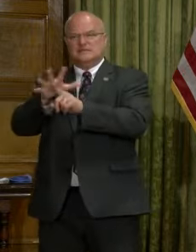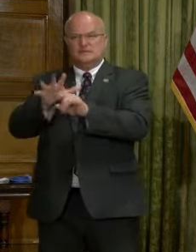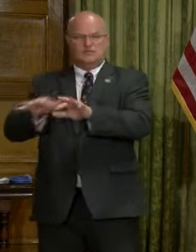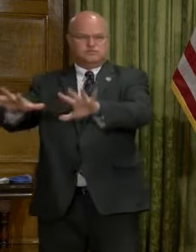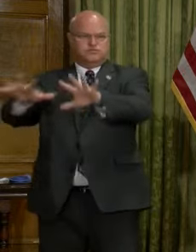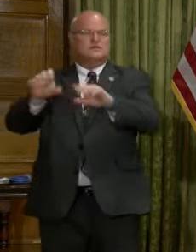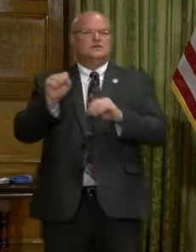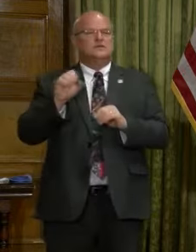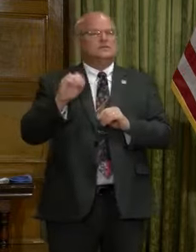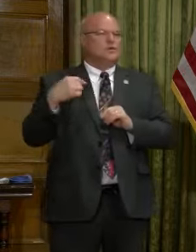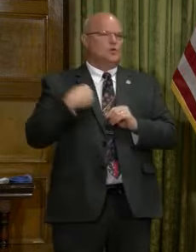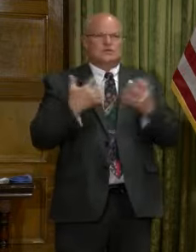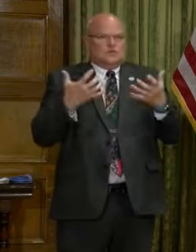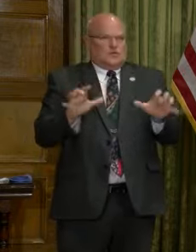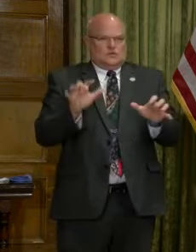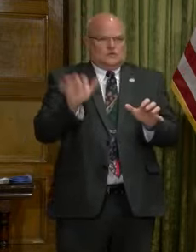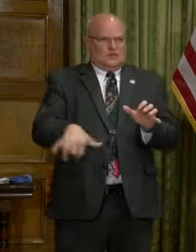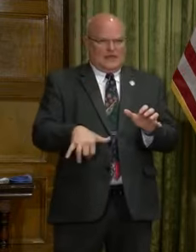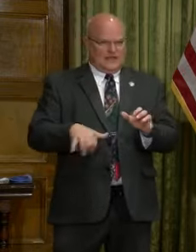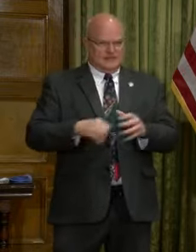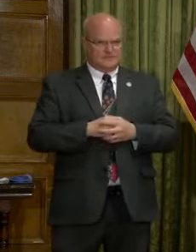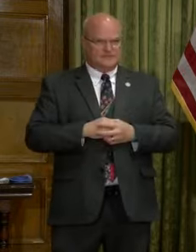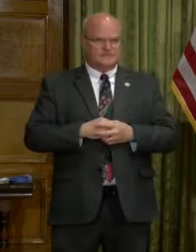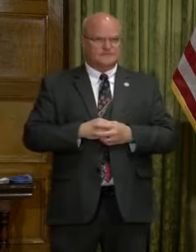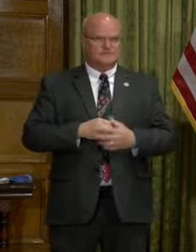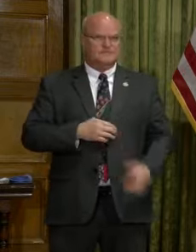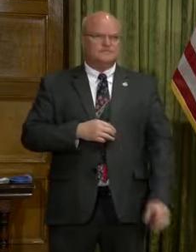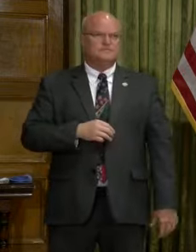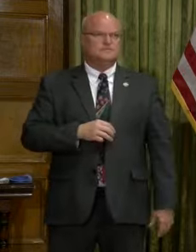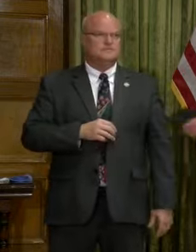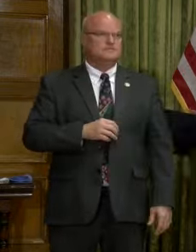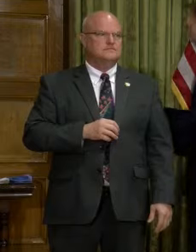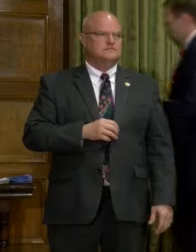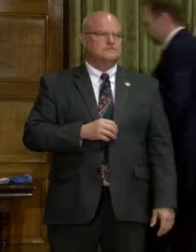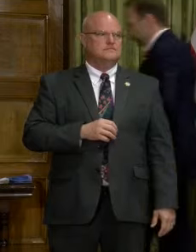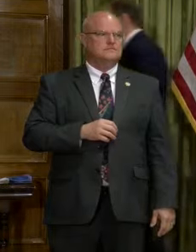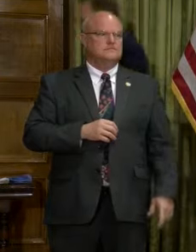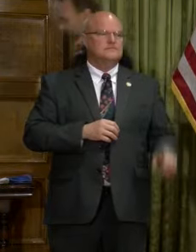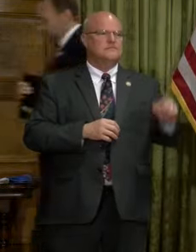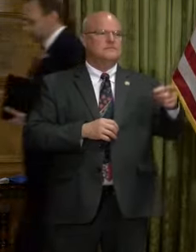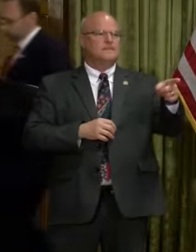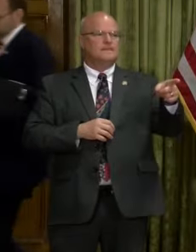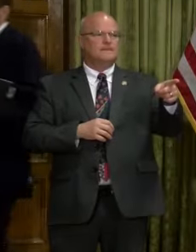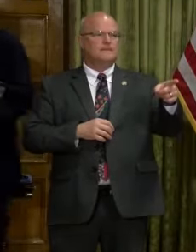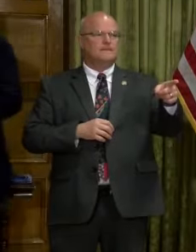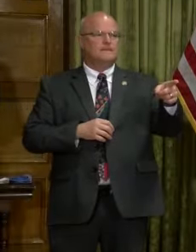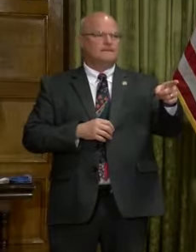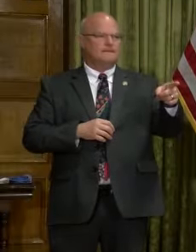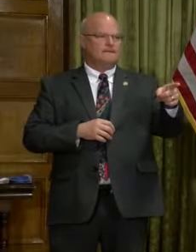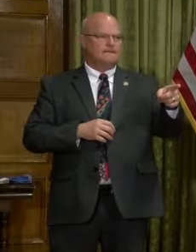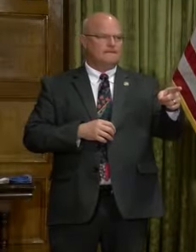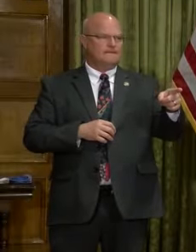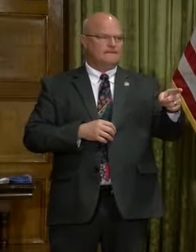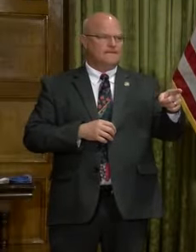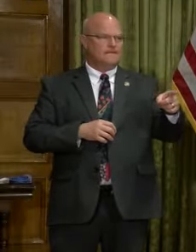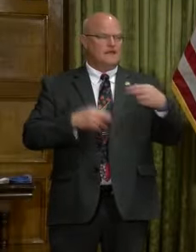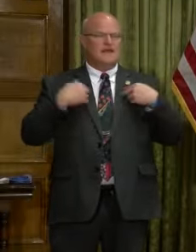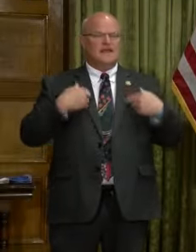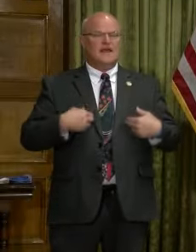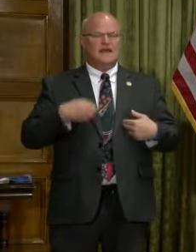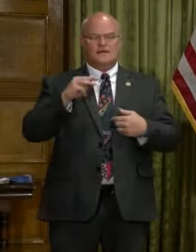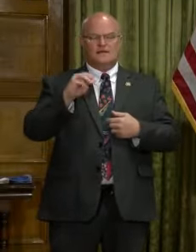exposed. So we would not want to do that in that setting. Yes, ma'am. The Institute for Health Metrics